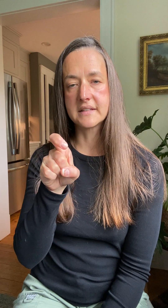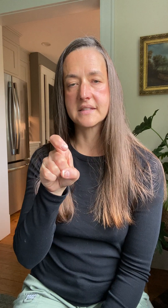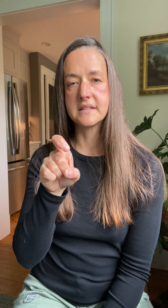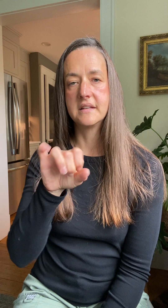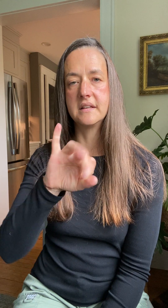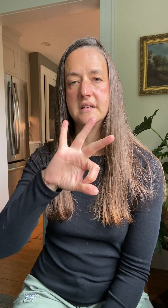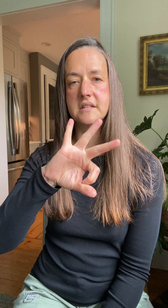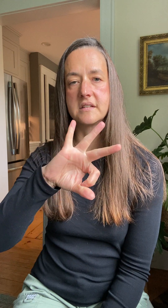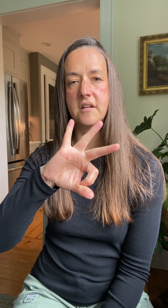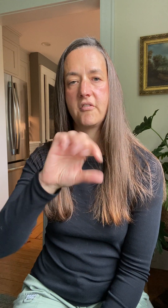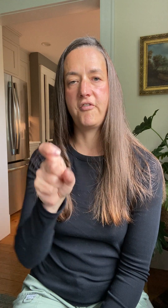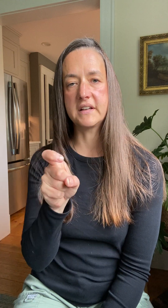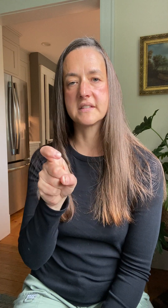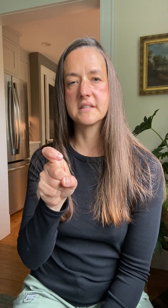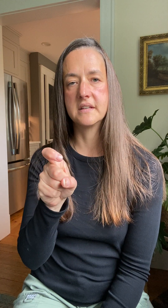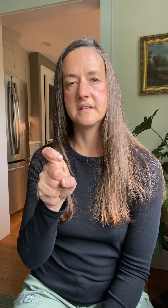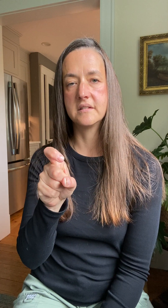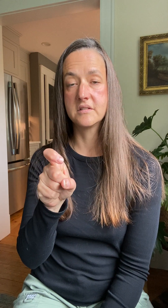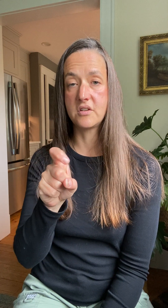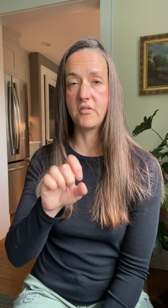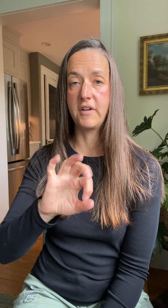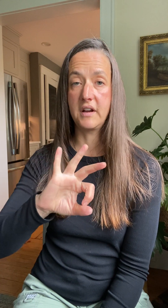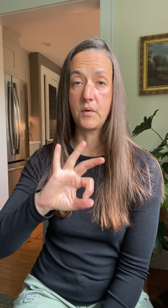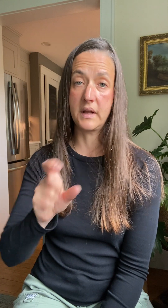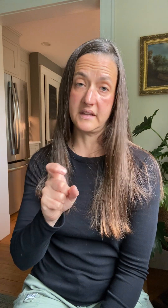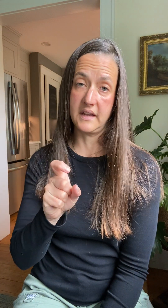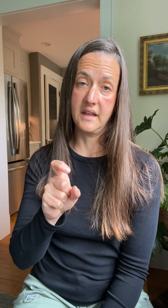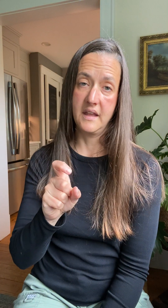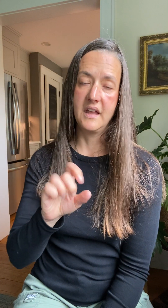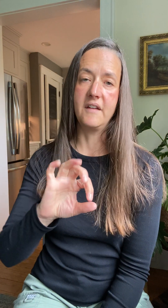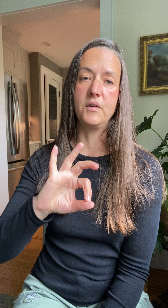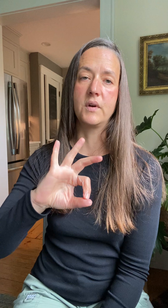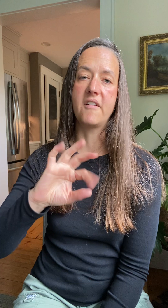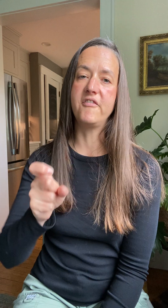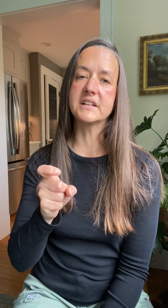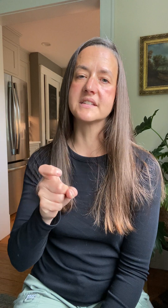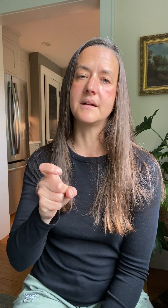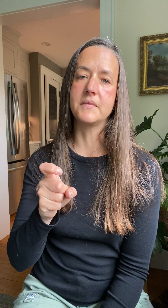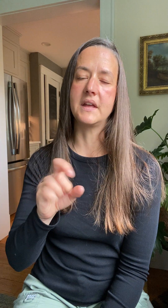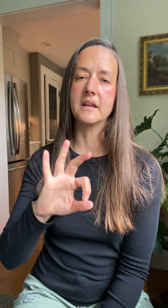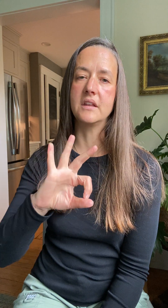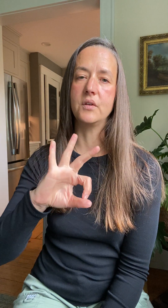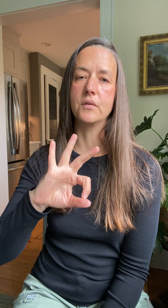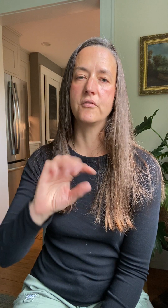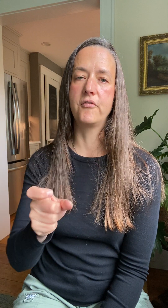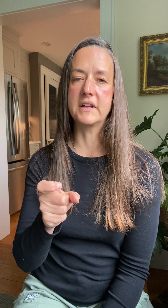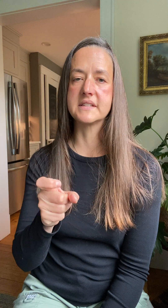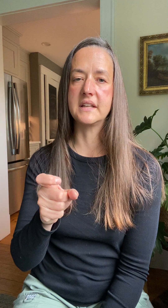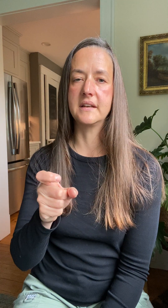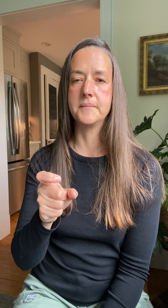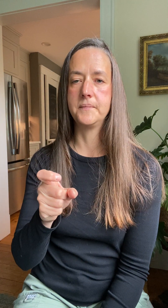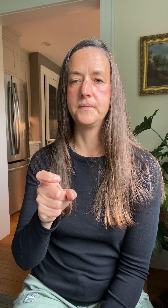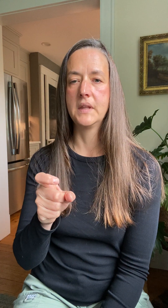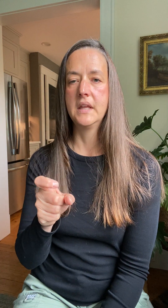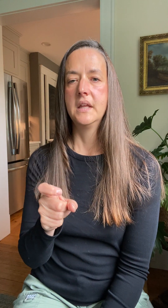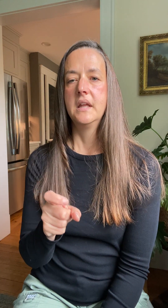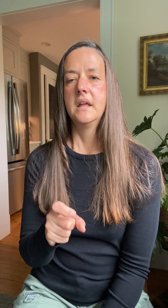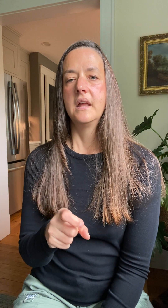F-I-X is fix. So very quickly, if you want to fix something, you fix it.